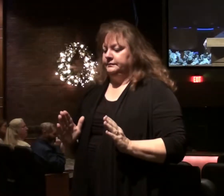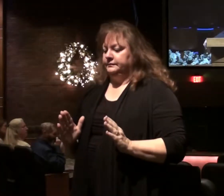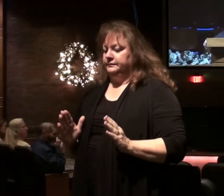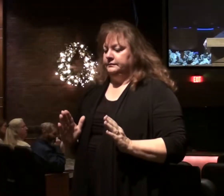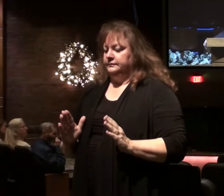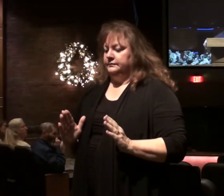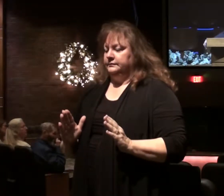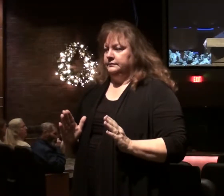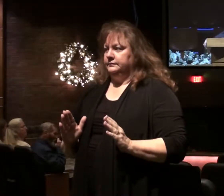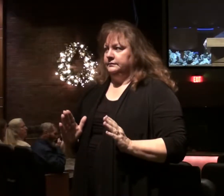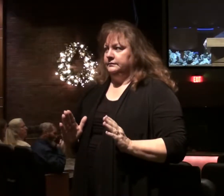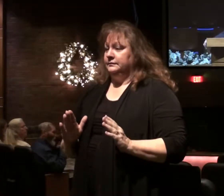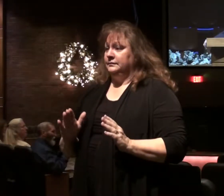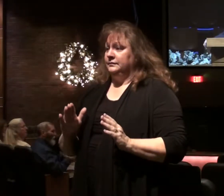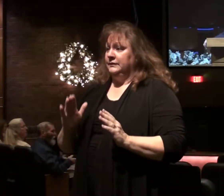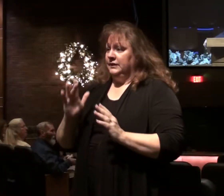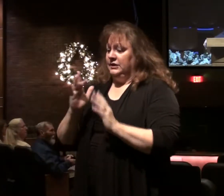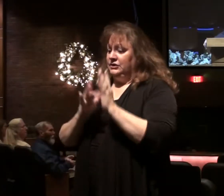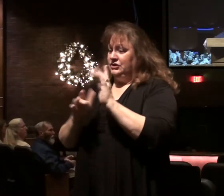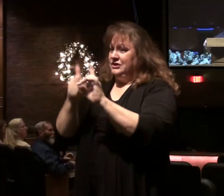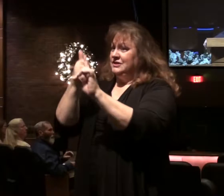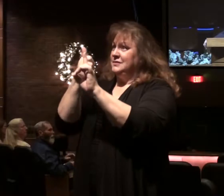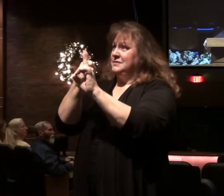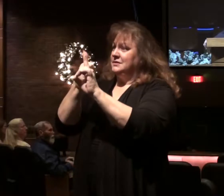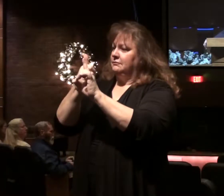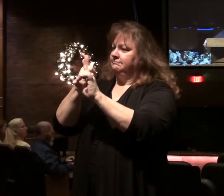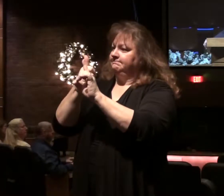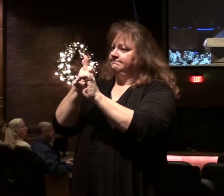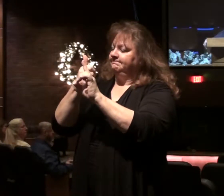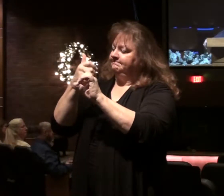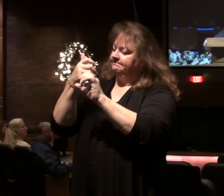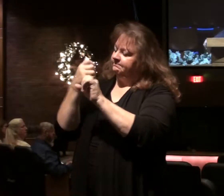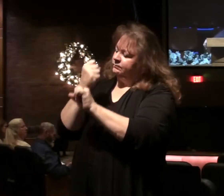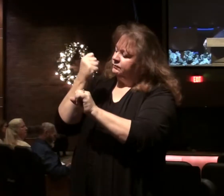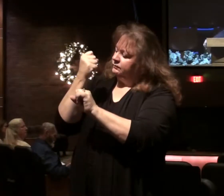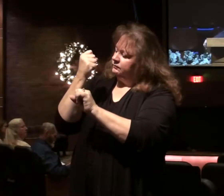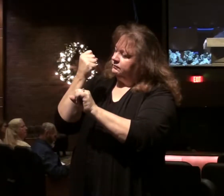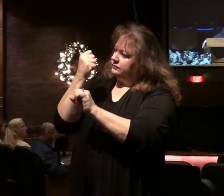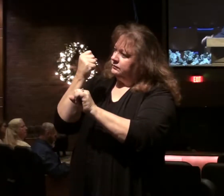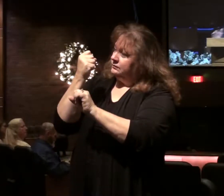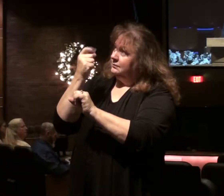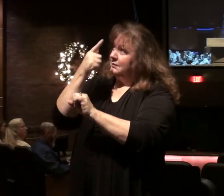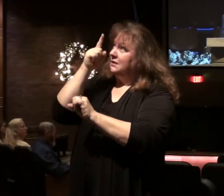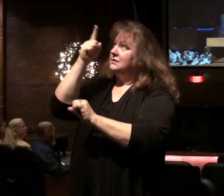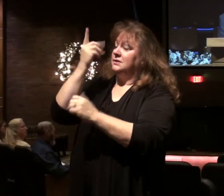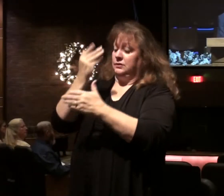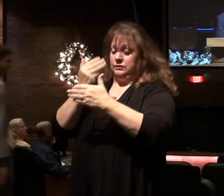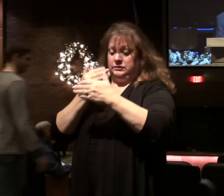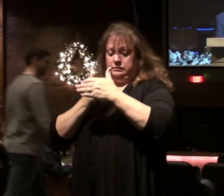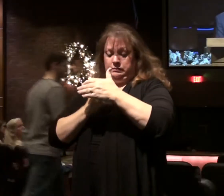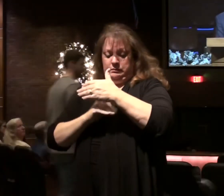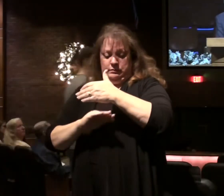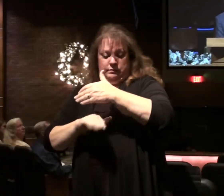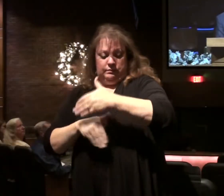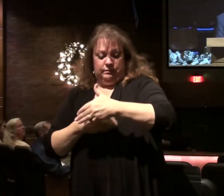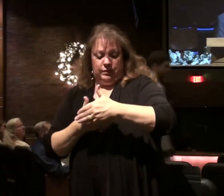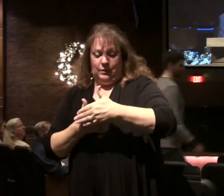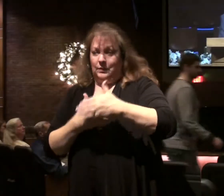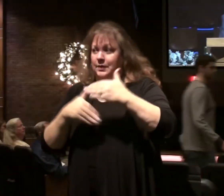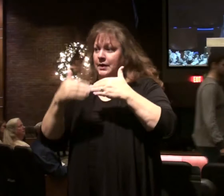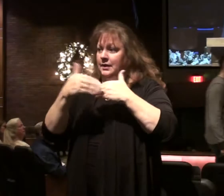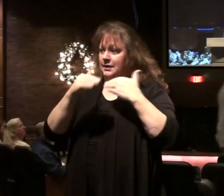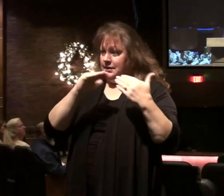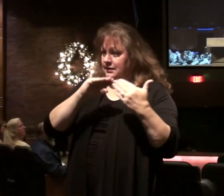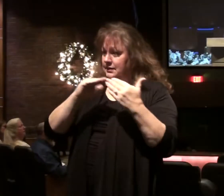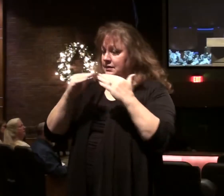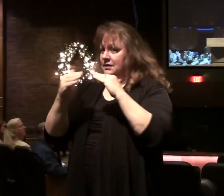See the ultimate victory that Christ accomplished when He was born at Bethlehem